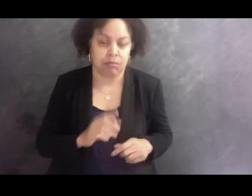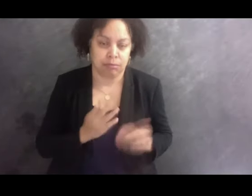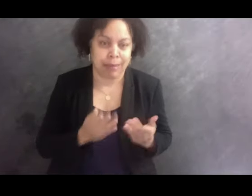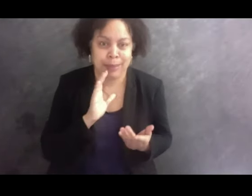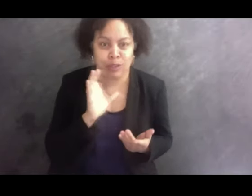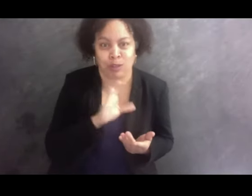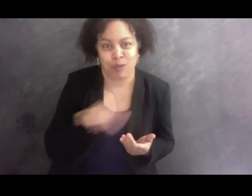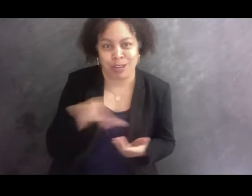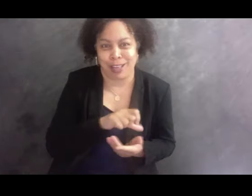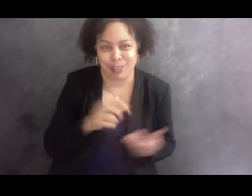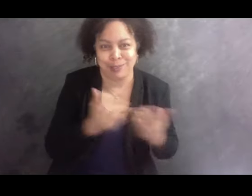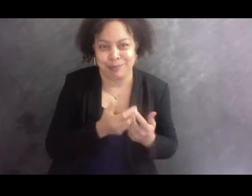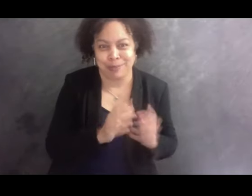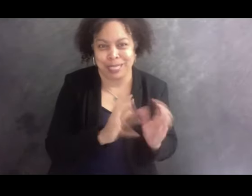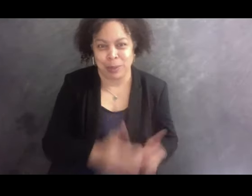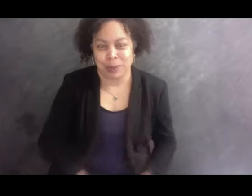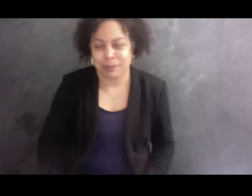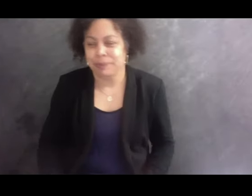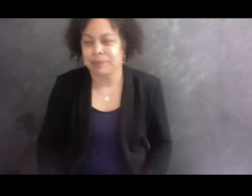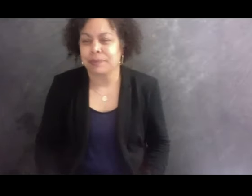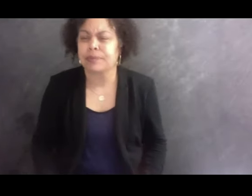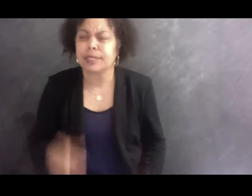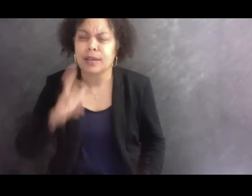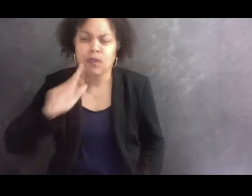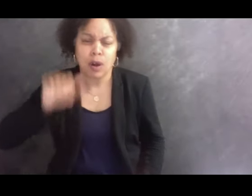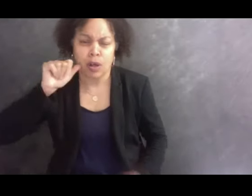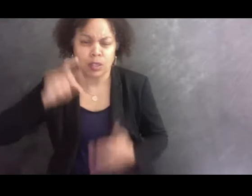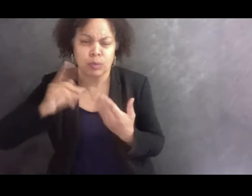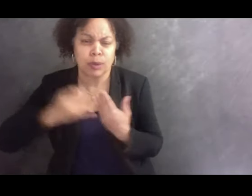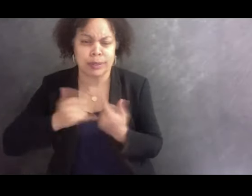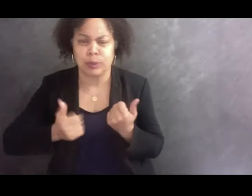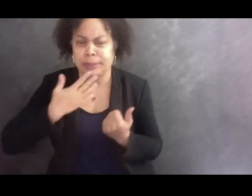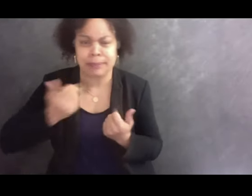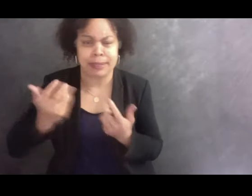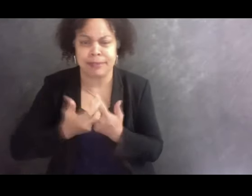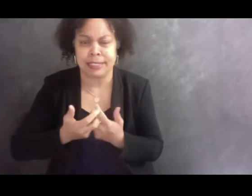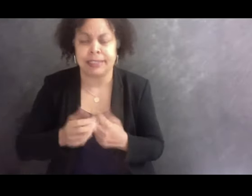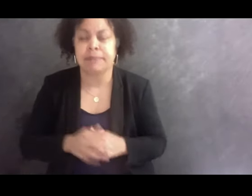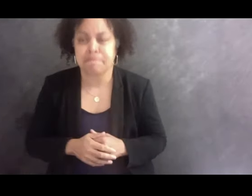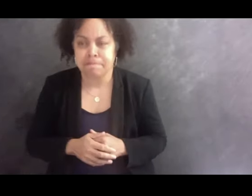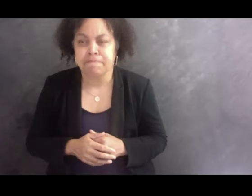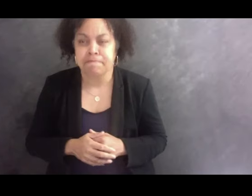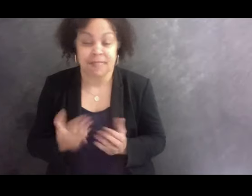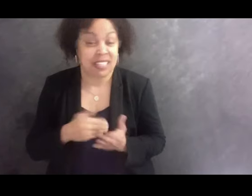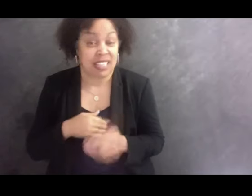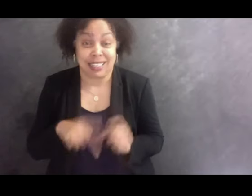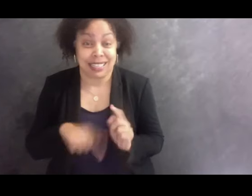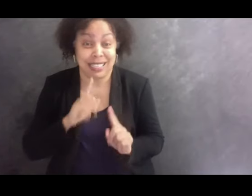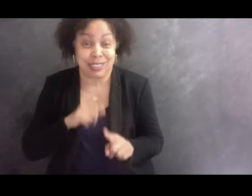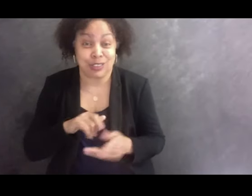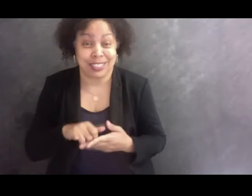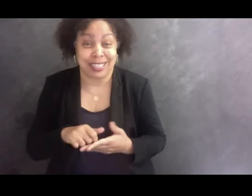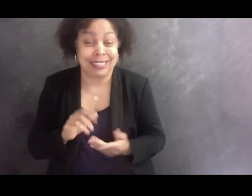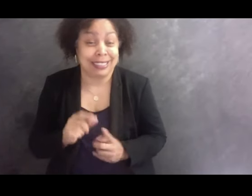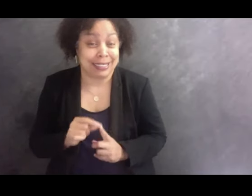What category would be the best fit for an audio-based project? Again, I think that's something that would be hard for me to answer outside saying